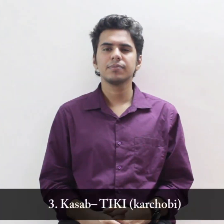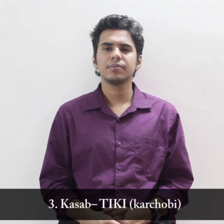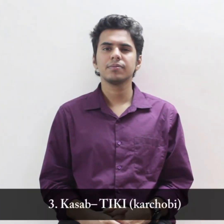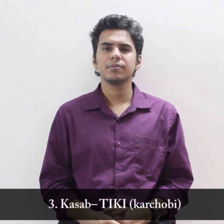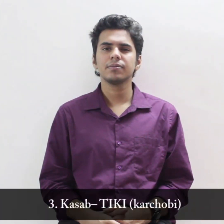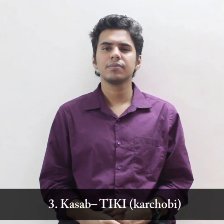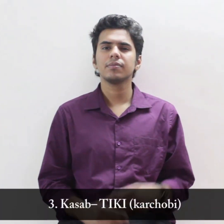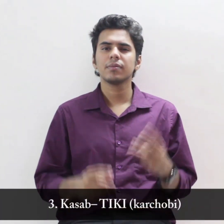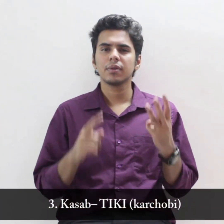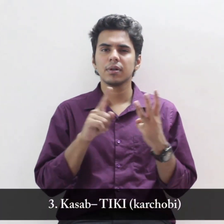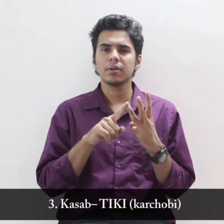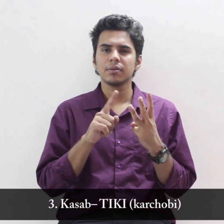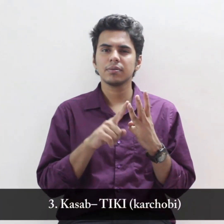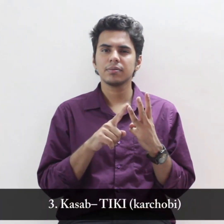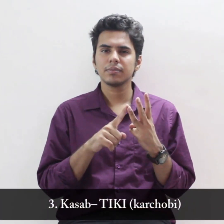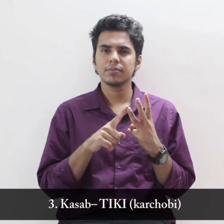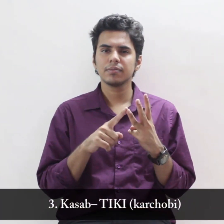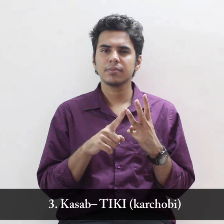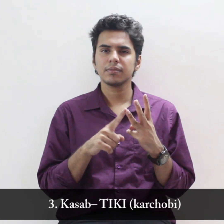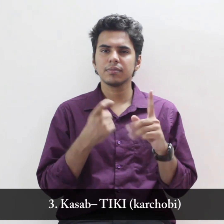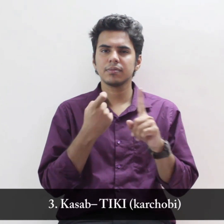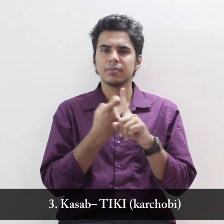Number 3. Kasab, Tikki, Karchobi.